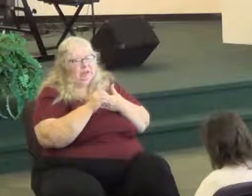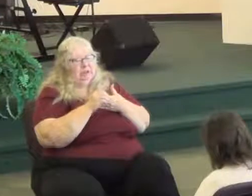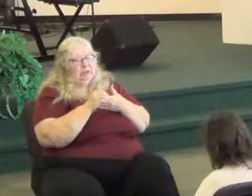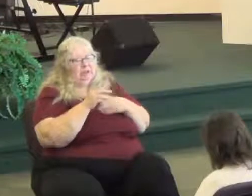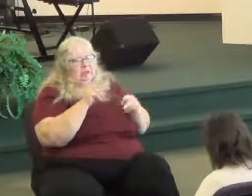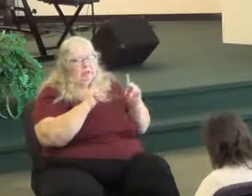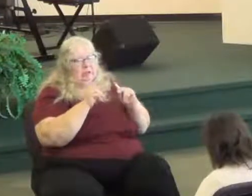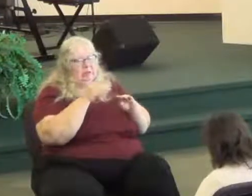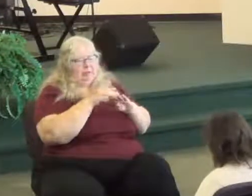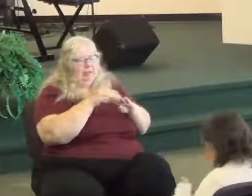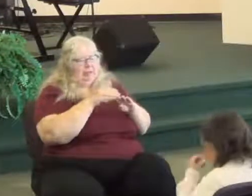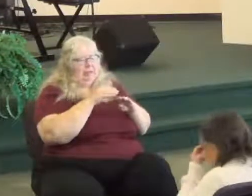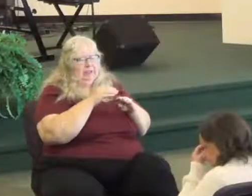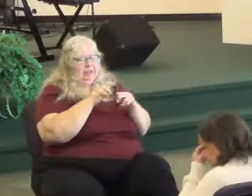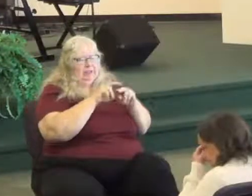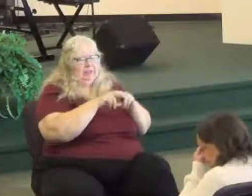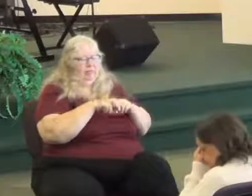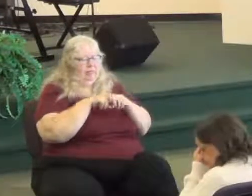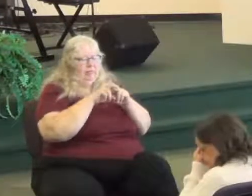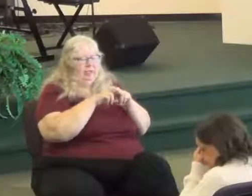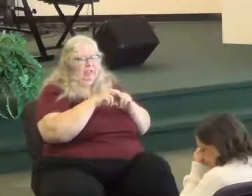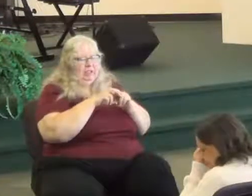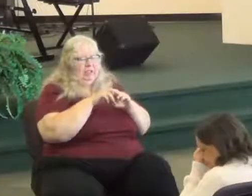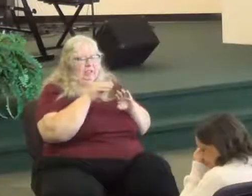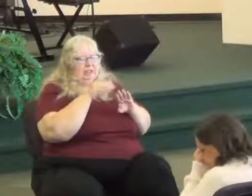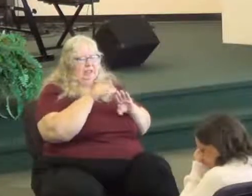pray a hedge of protection over them, that there's